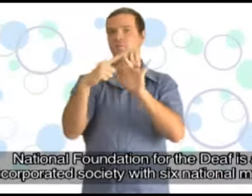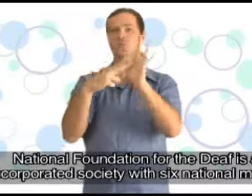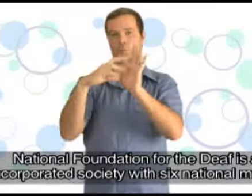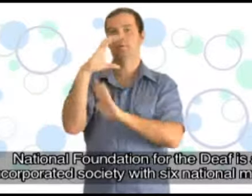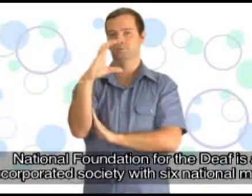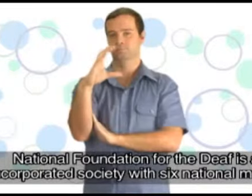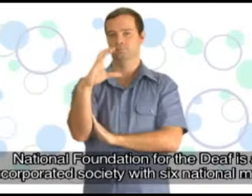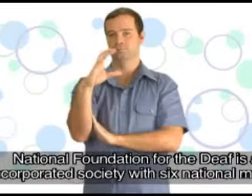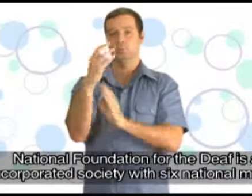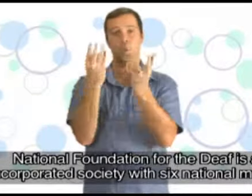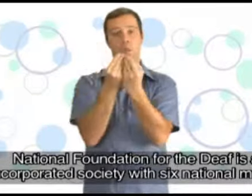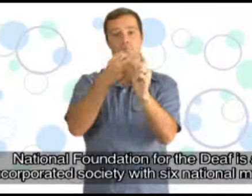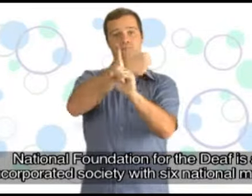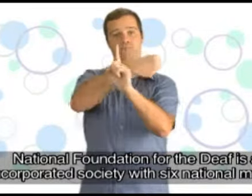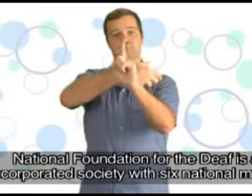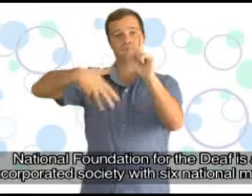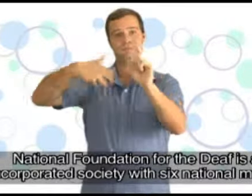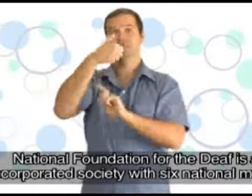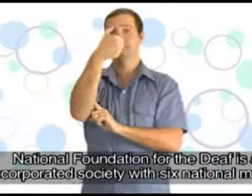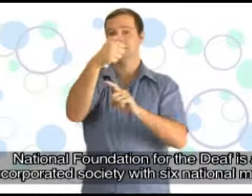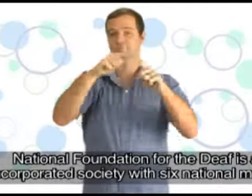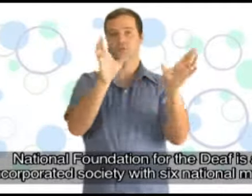an incorporated society with 6 national member